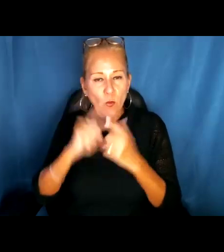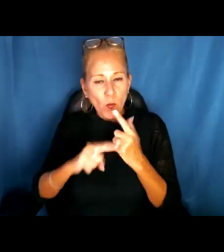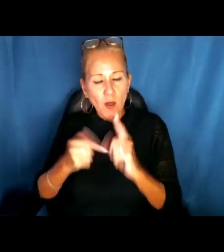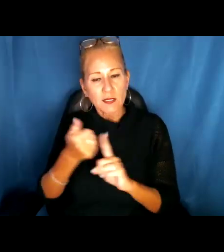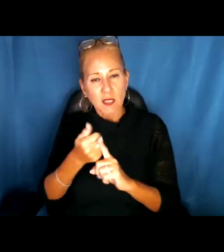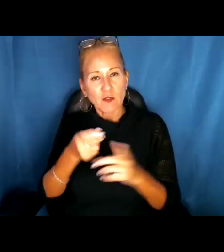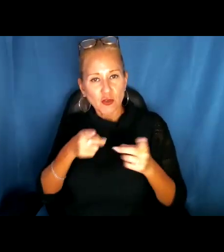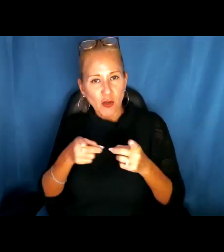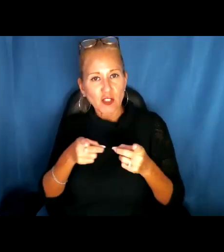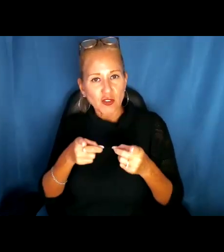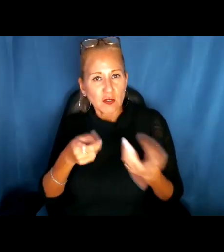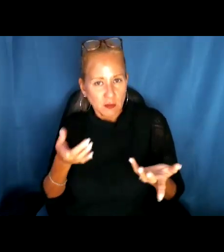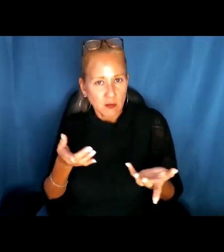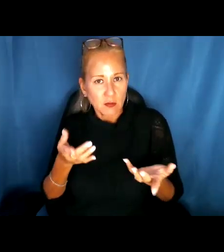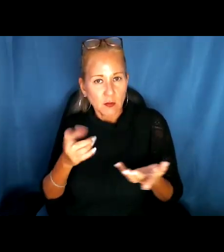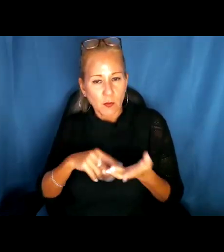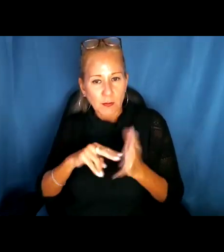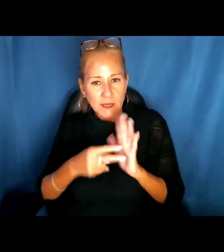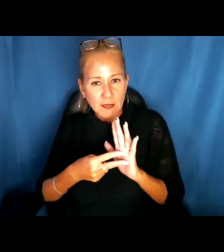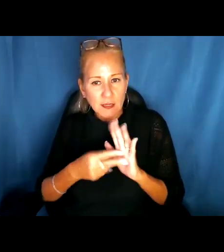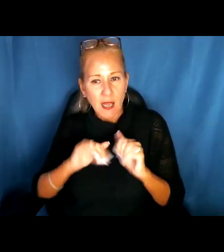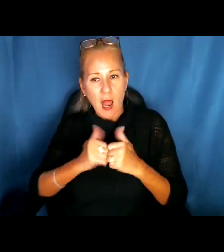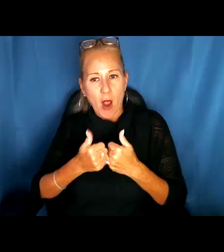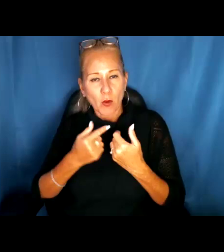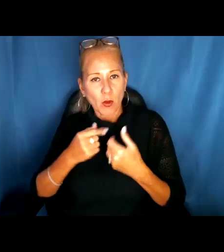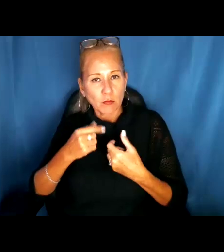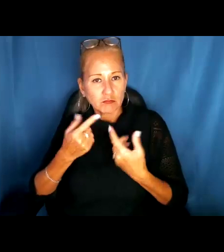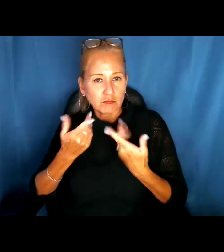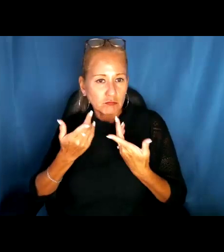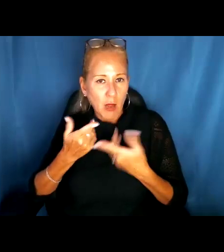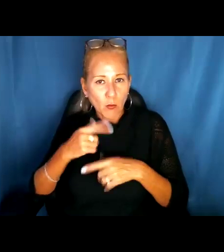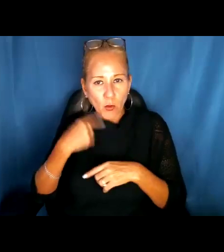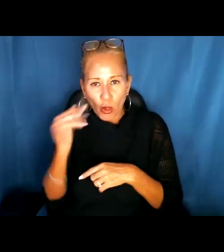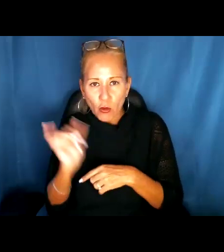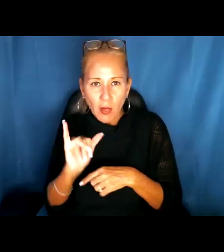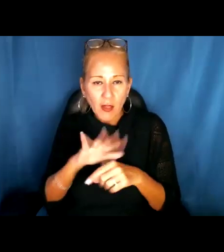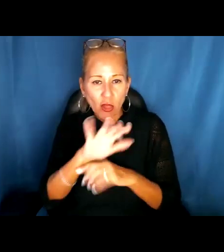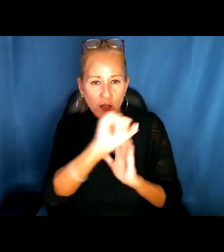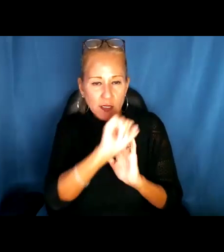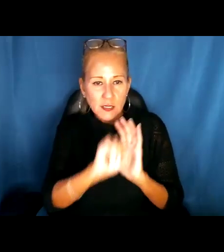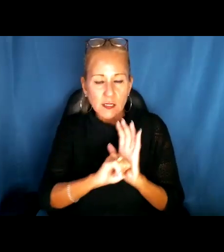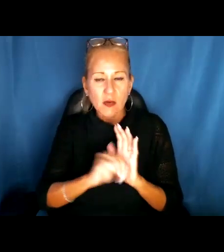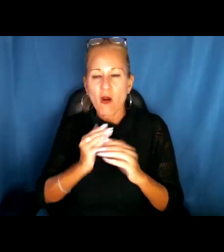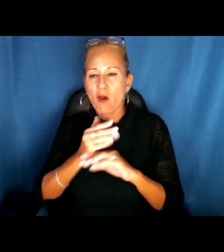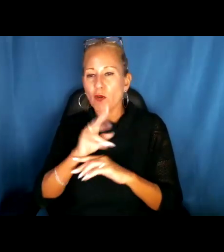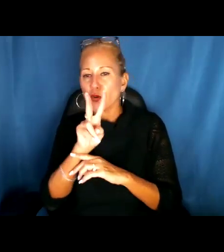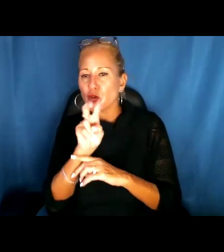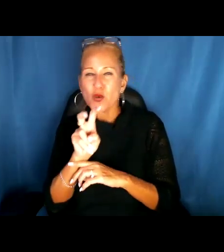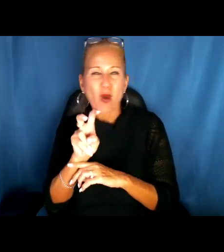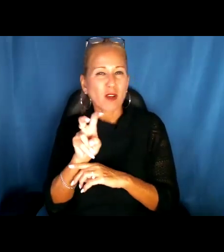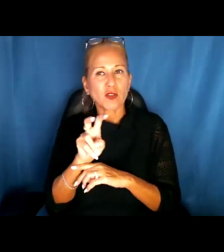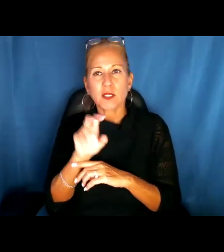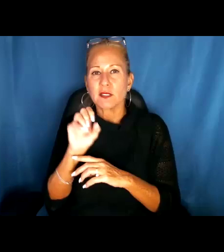self-direction is, how self-direction works in their state. There are over 200 self-direction